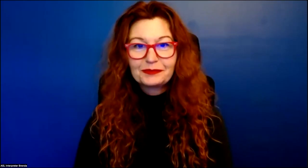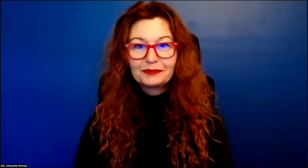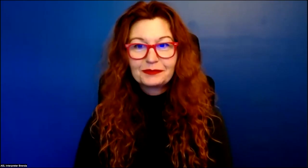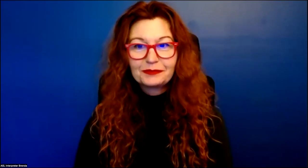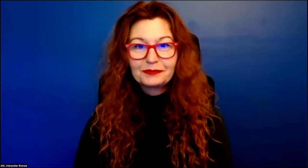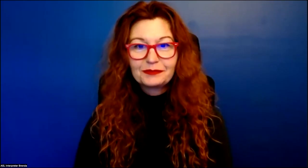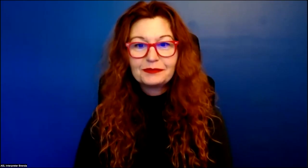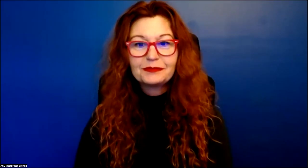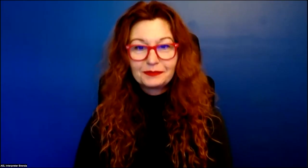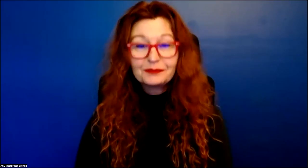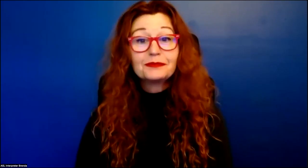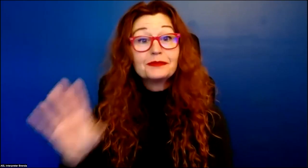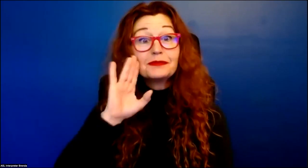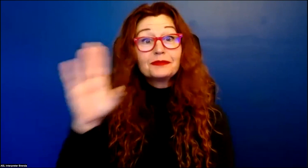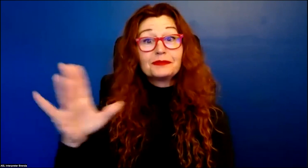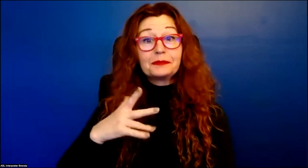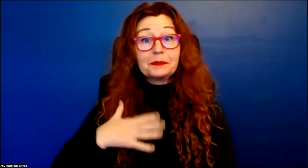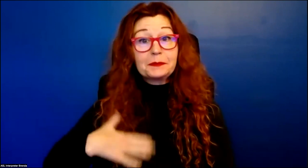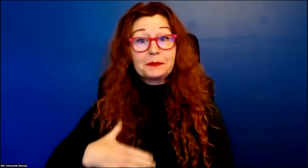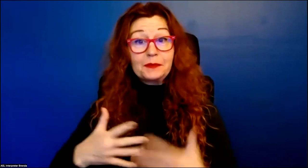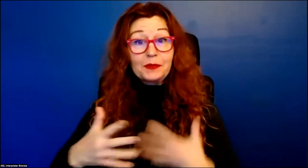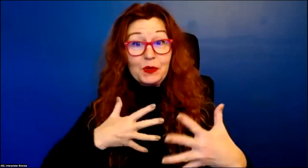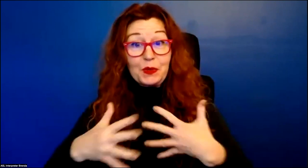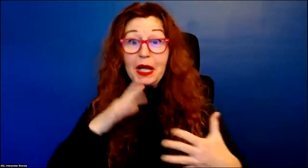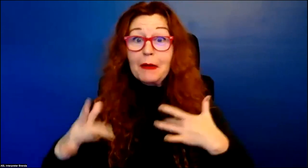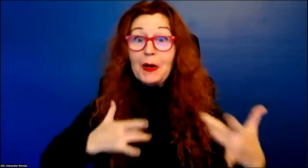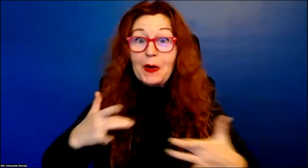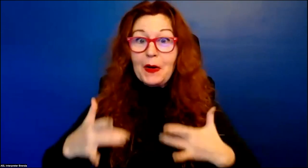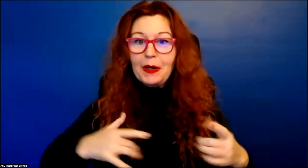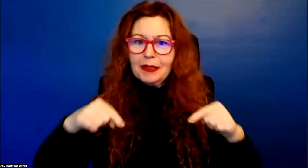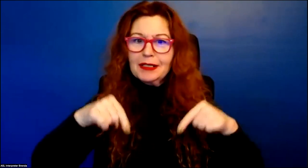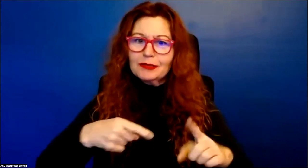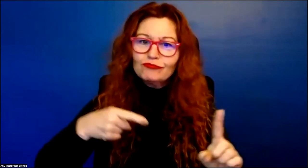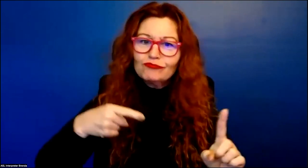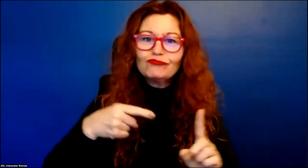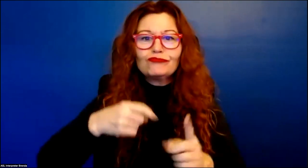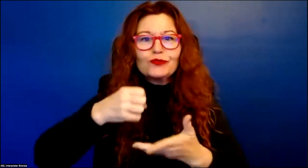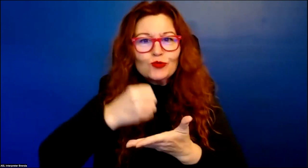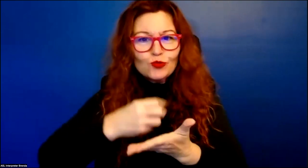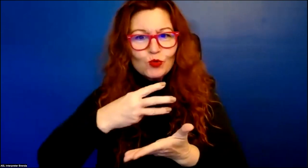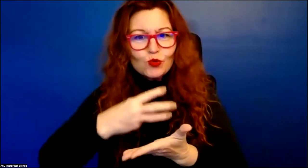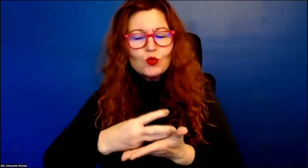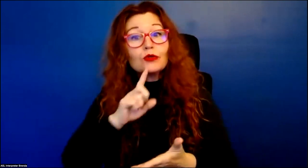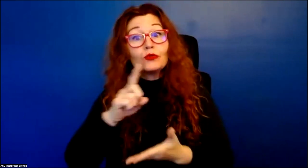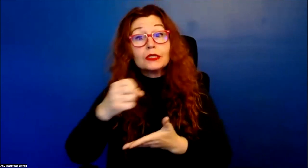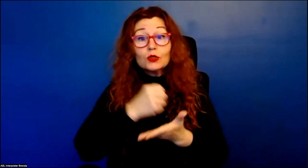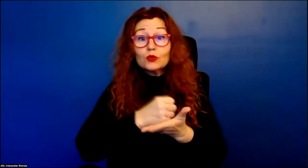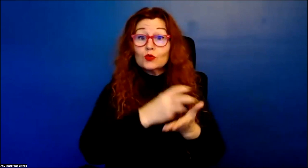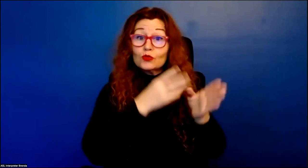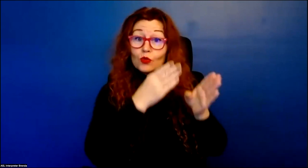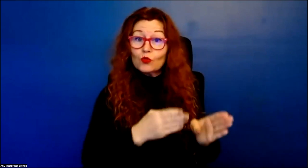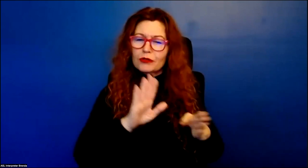am, excited that this is a social work event because I think social workers, have a very unique perspective